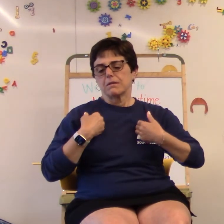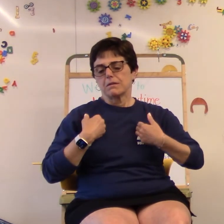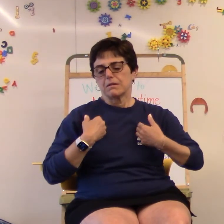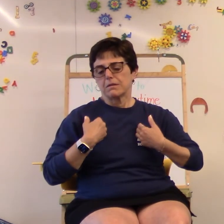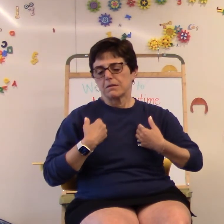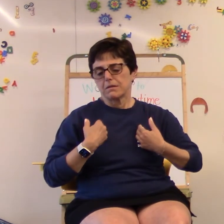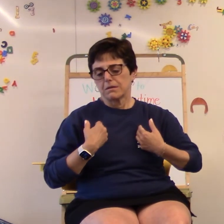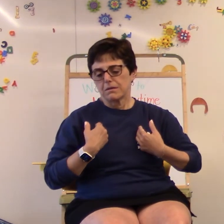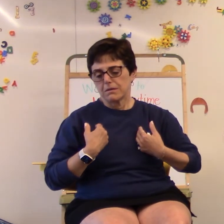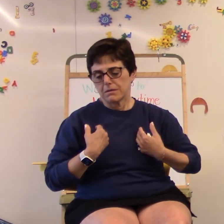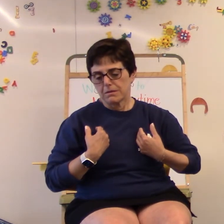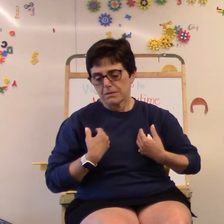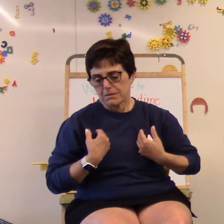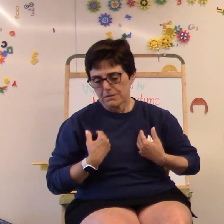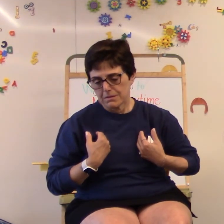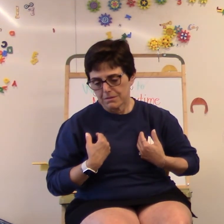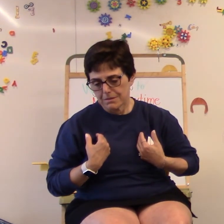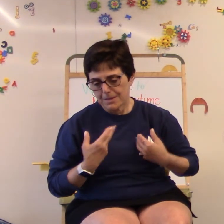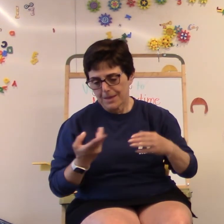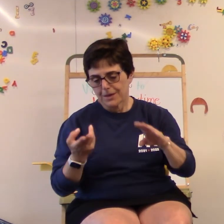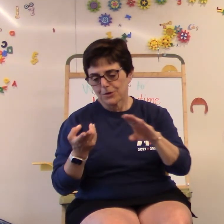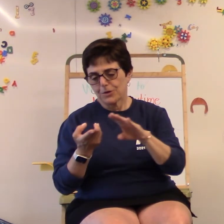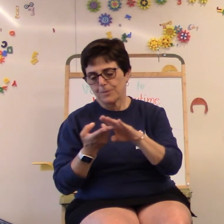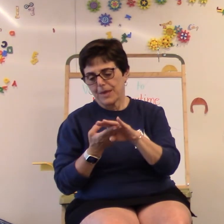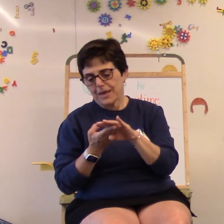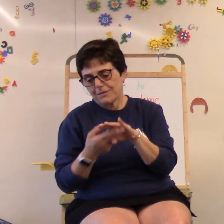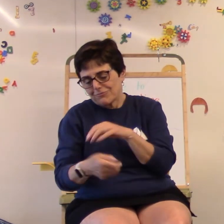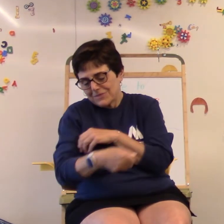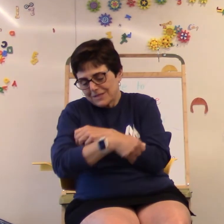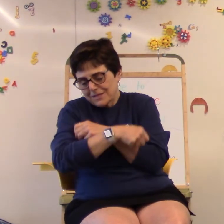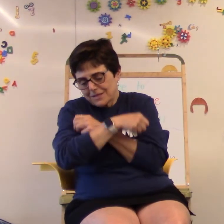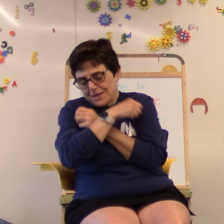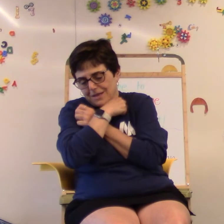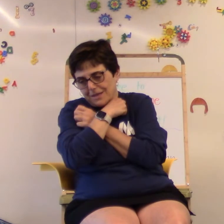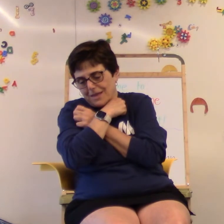warily, snuggle up and dream. Oh.